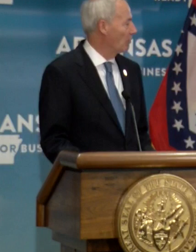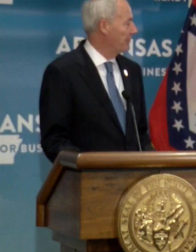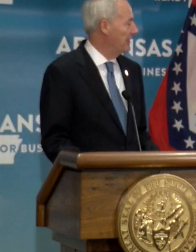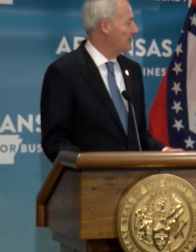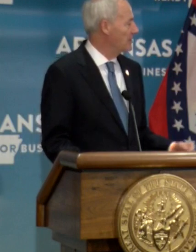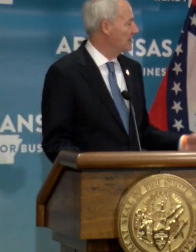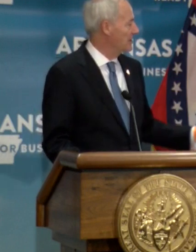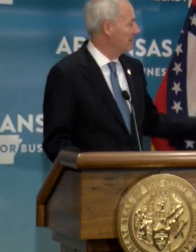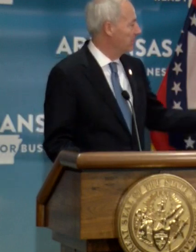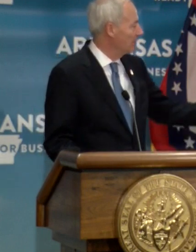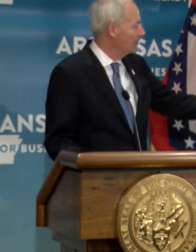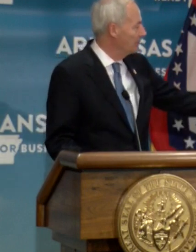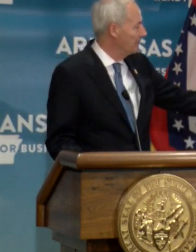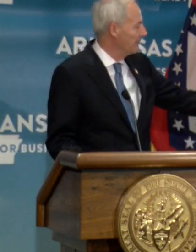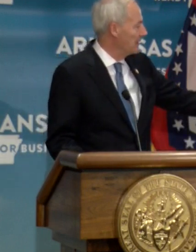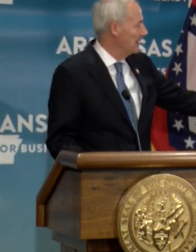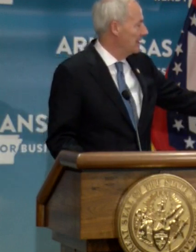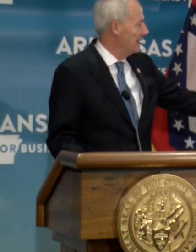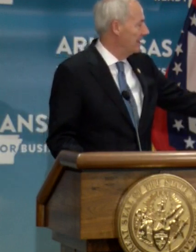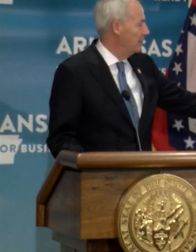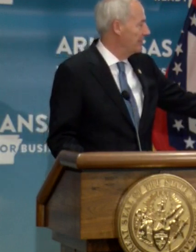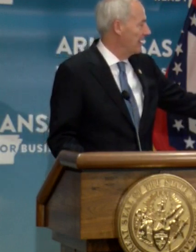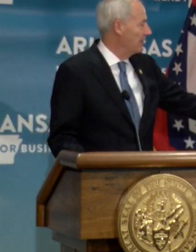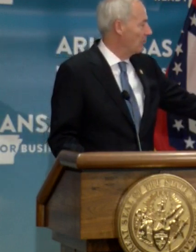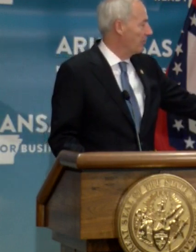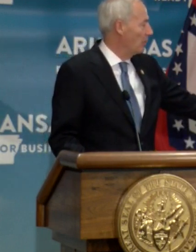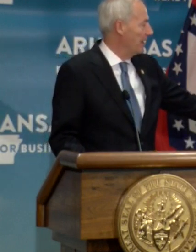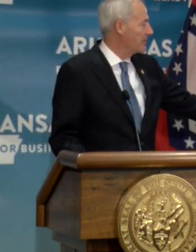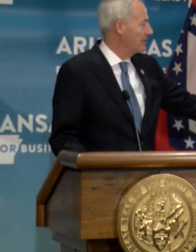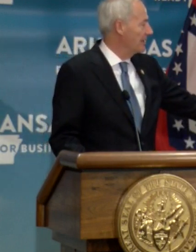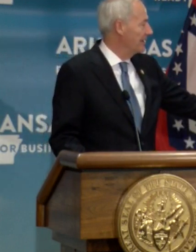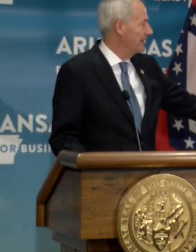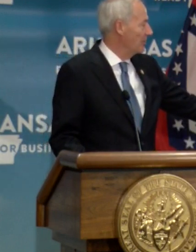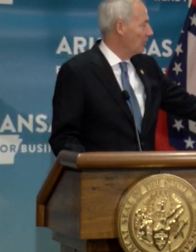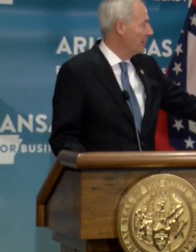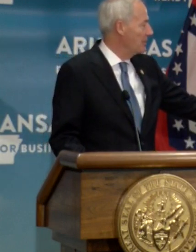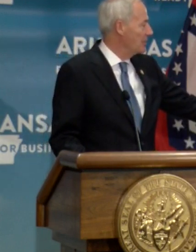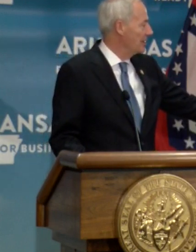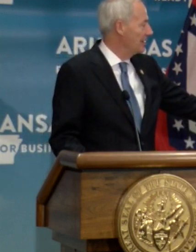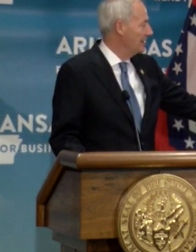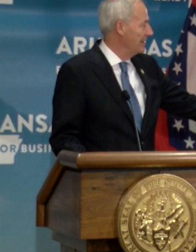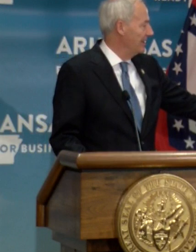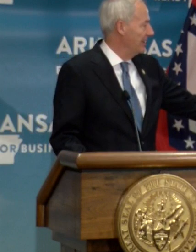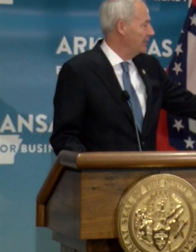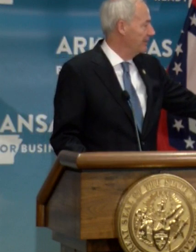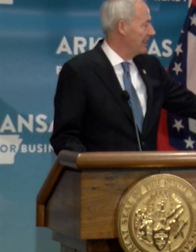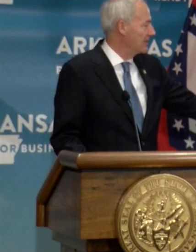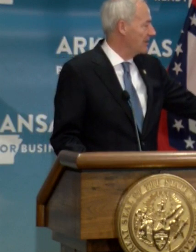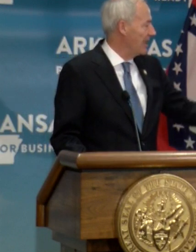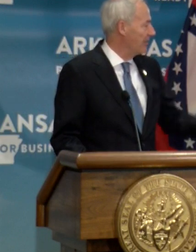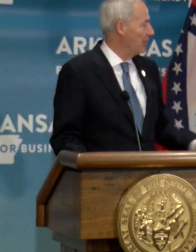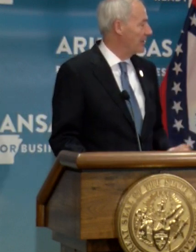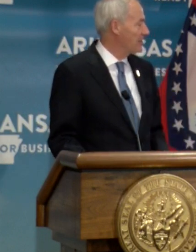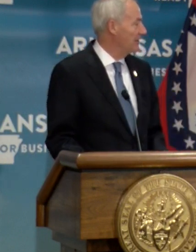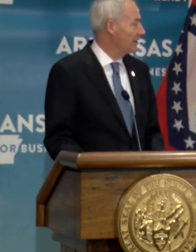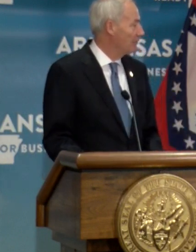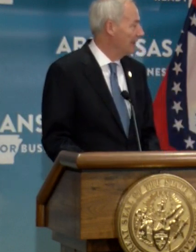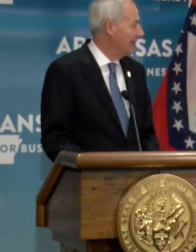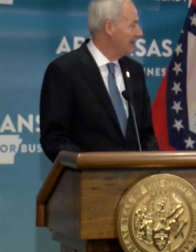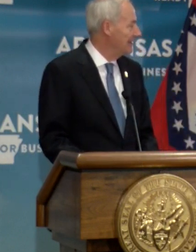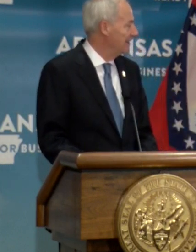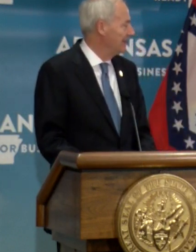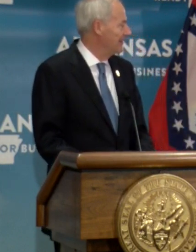So northeast is in blue. You've got northwest in the orange. You've got southwest